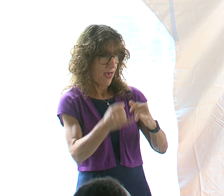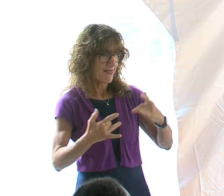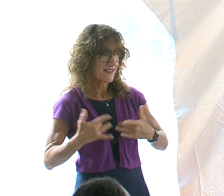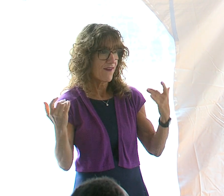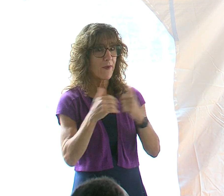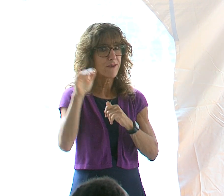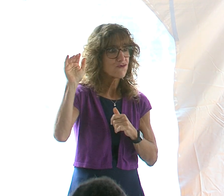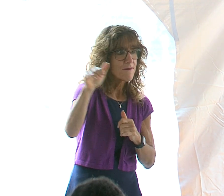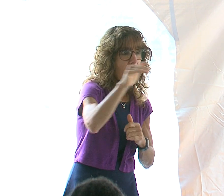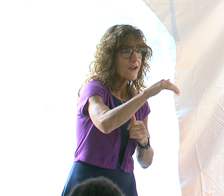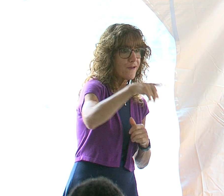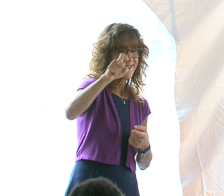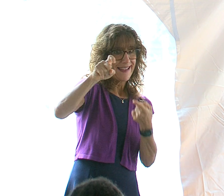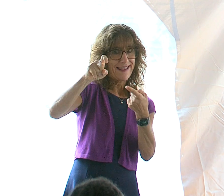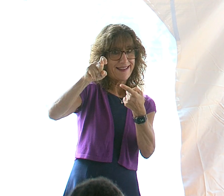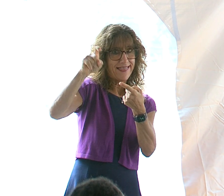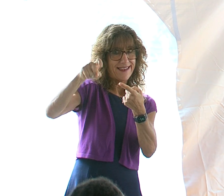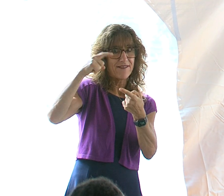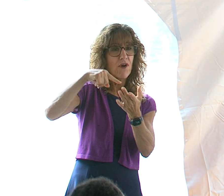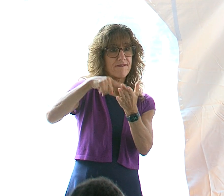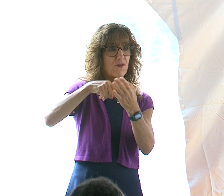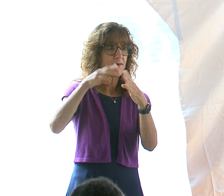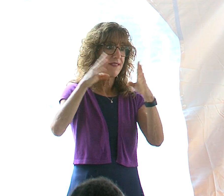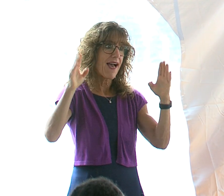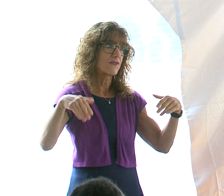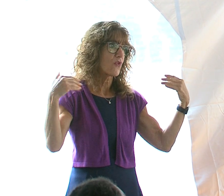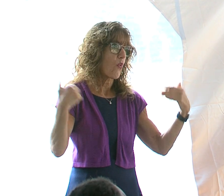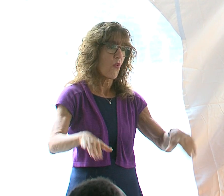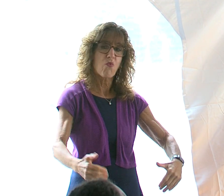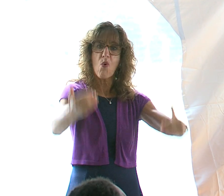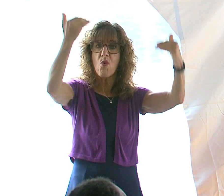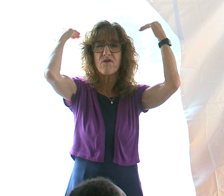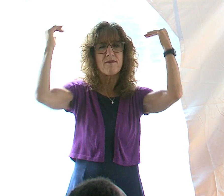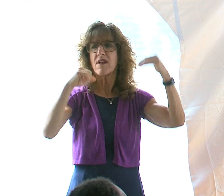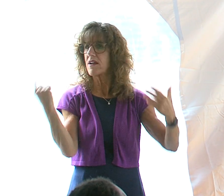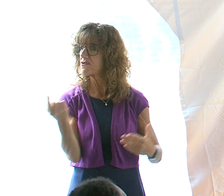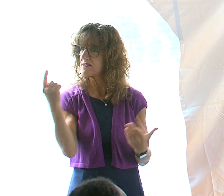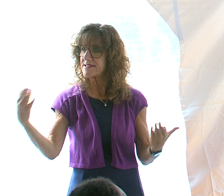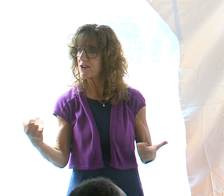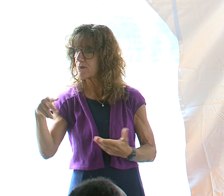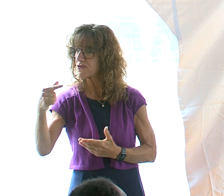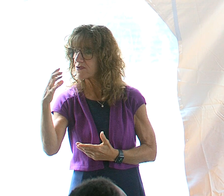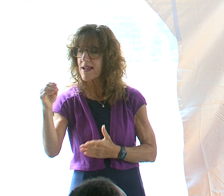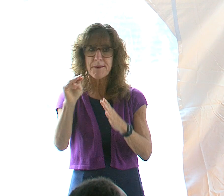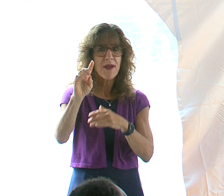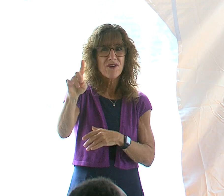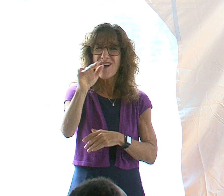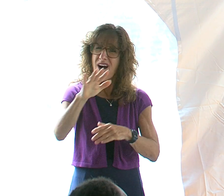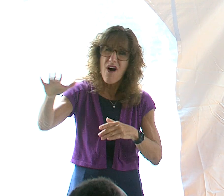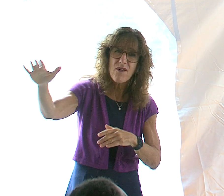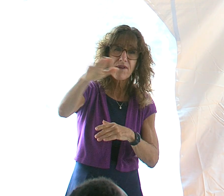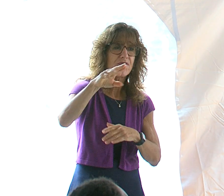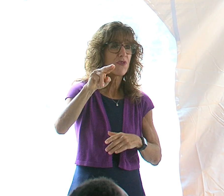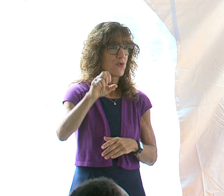with a reminder of need. The need for affordable housing is overwhelming, not just in Prince George's County or Maryland, but throughout the